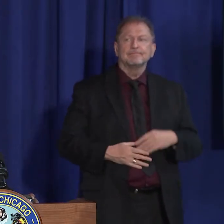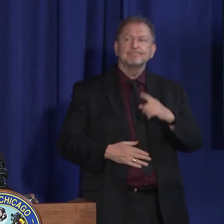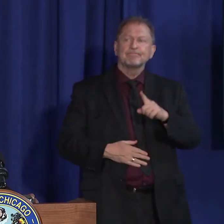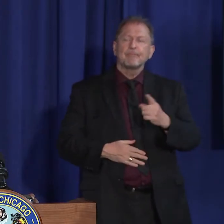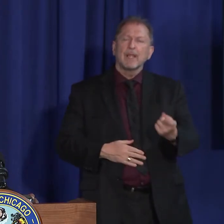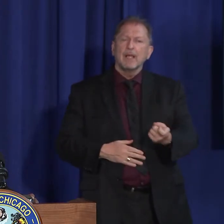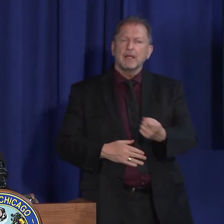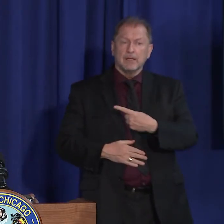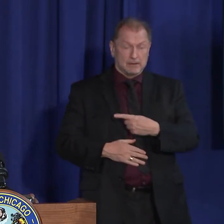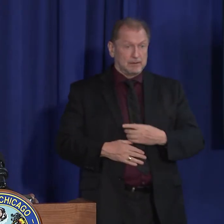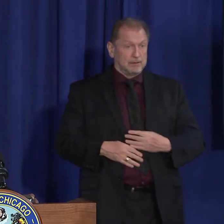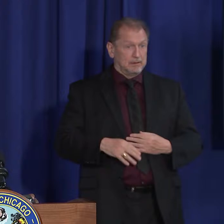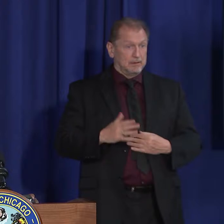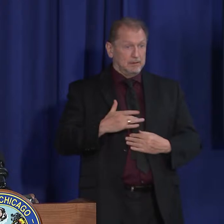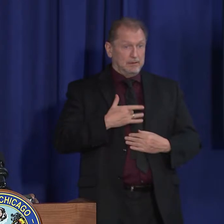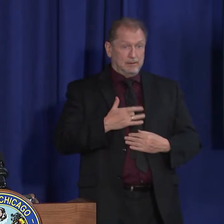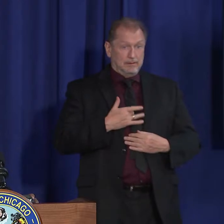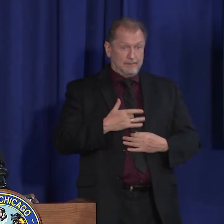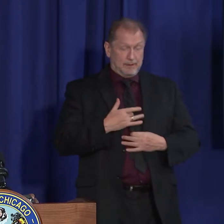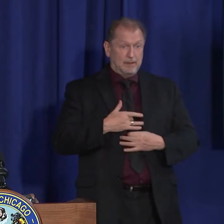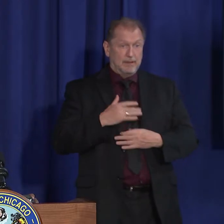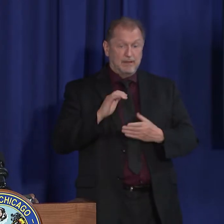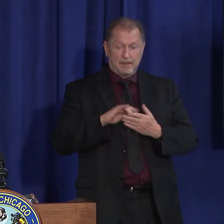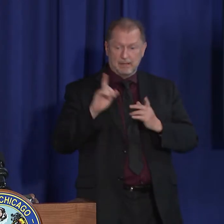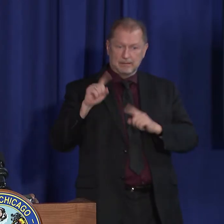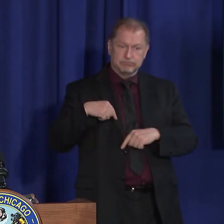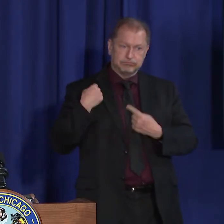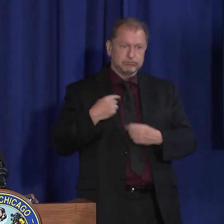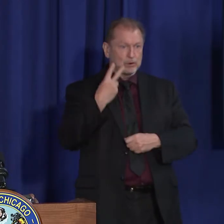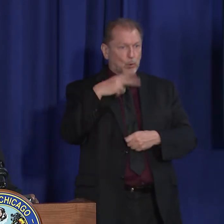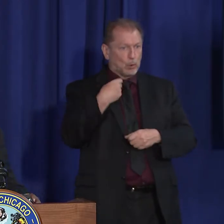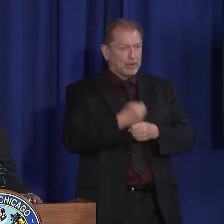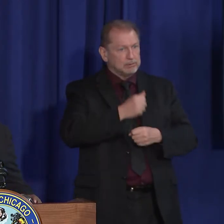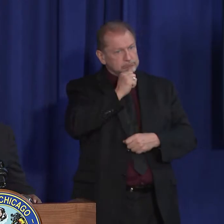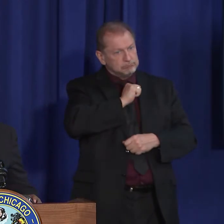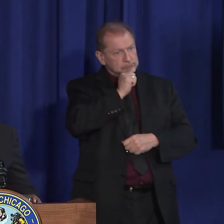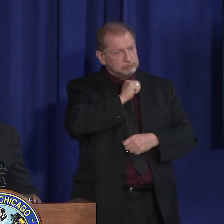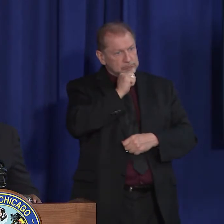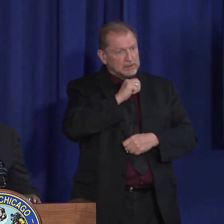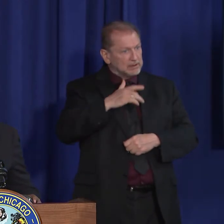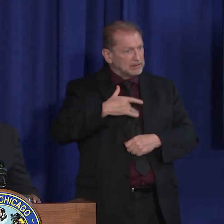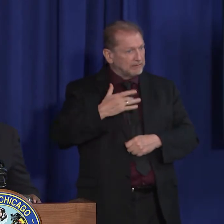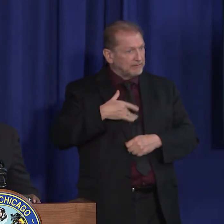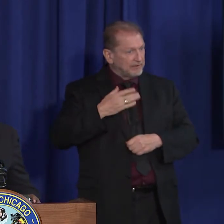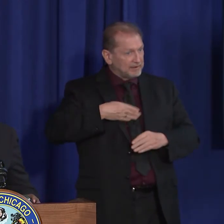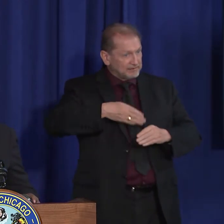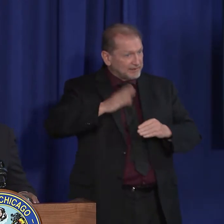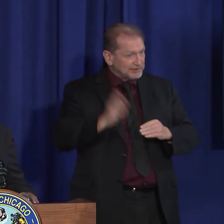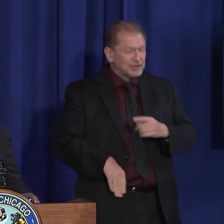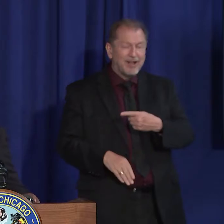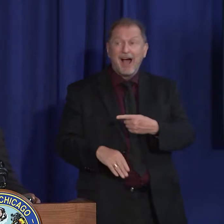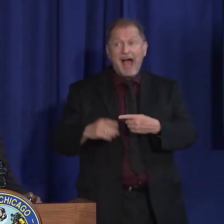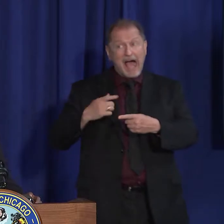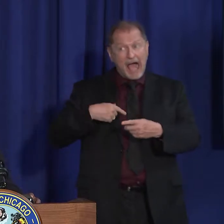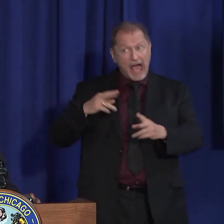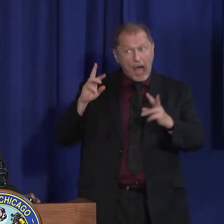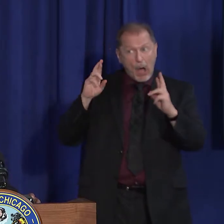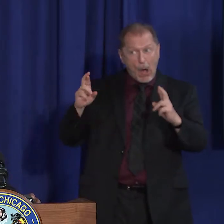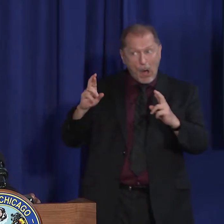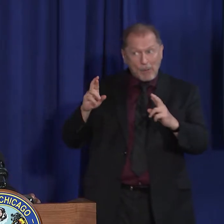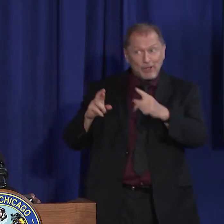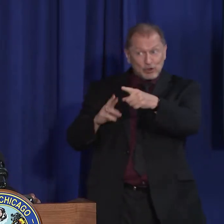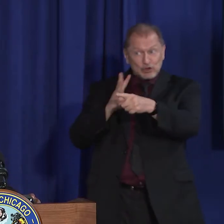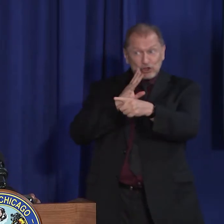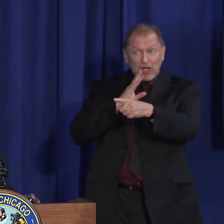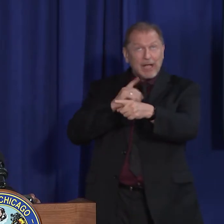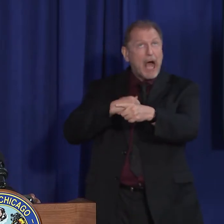like the end of the line from a very, very long 2-year cycle? What are you feeling right now? From your lips to God's ears. I mean,